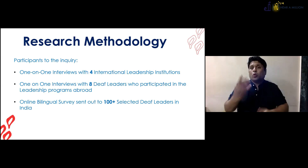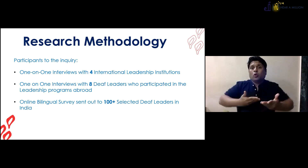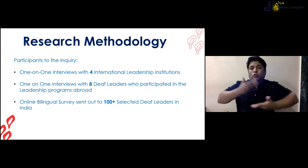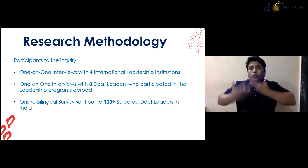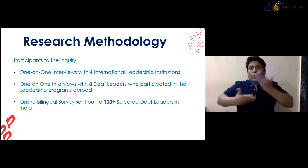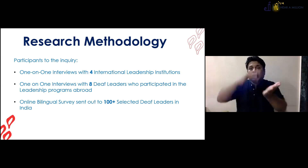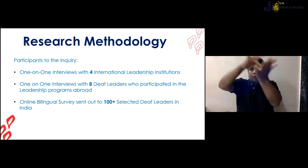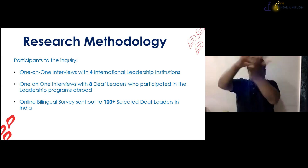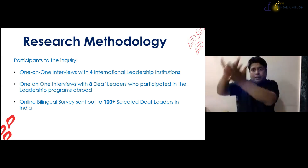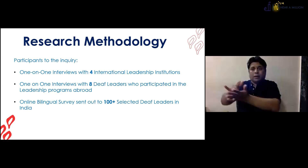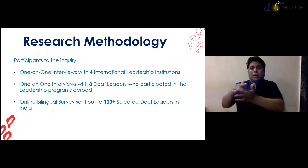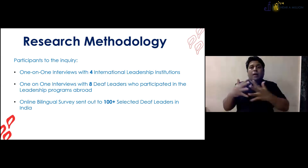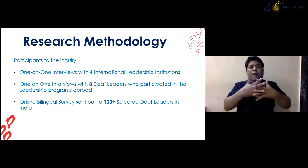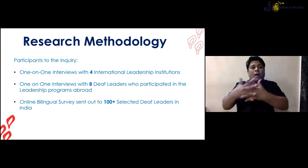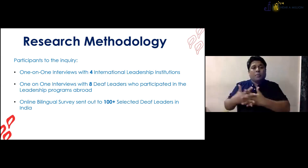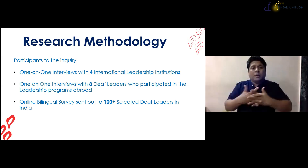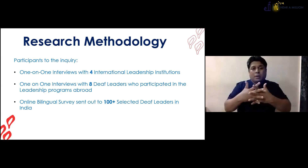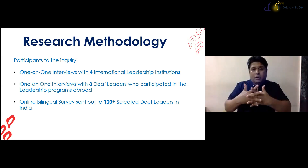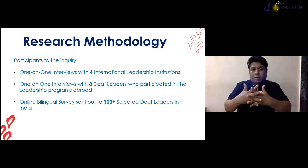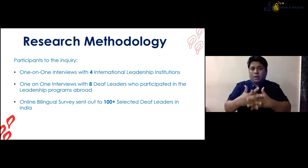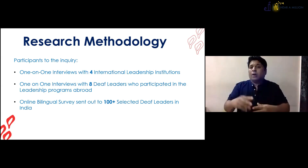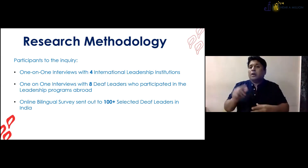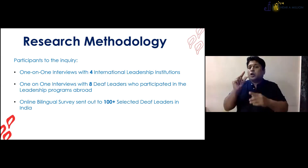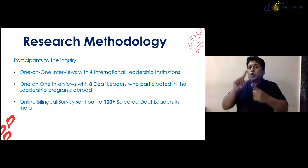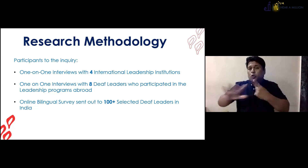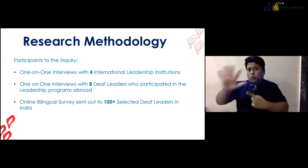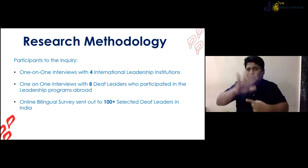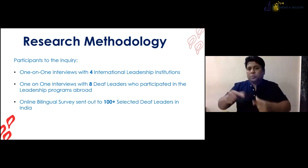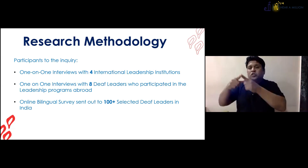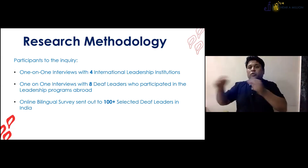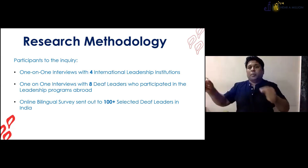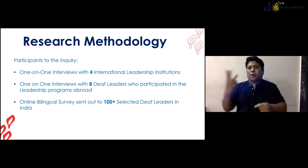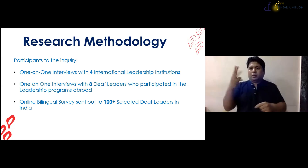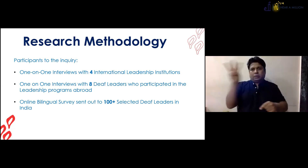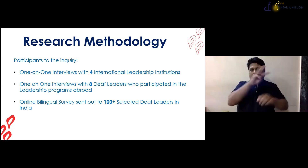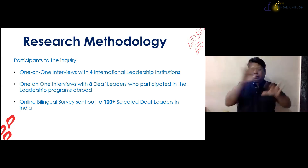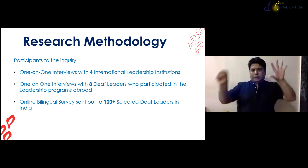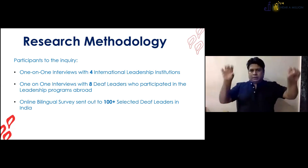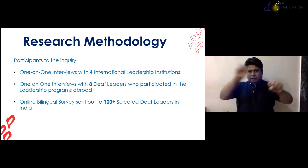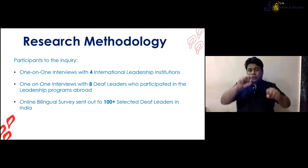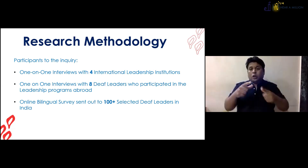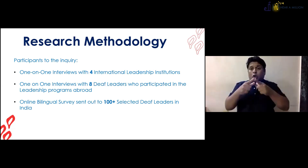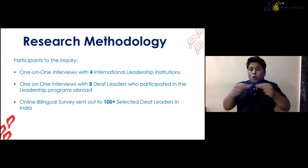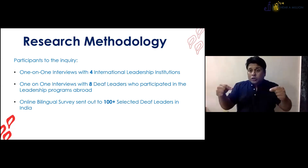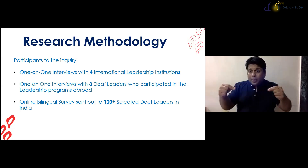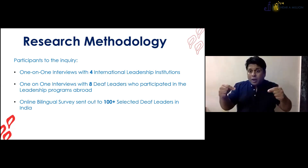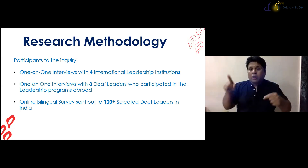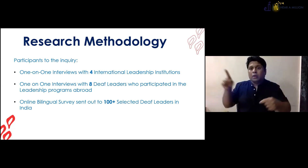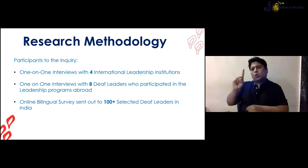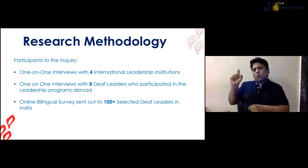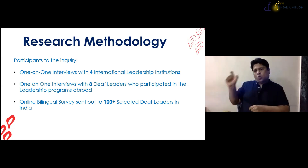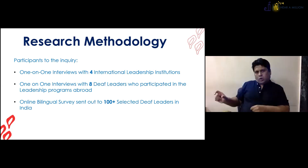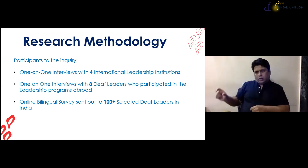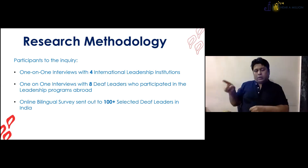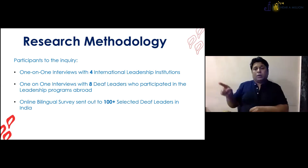in touch with 4 international training centers in America, Europe, Japan, these 3 areas.